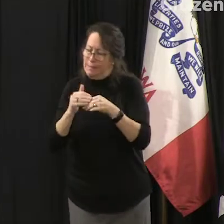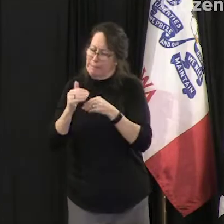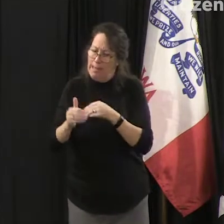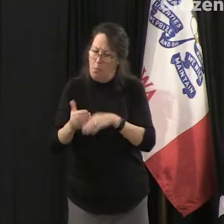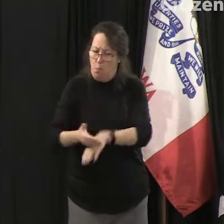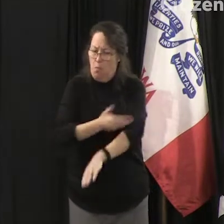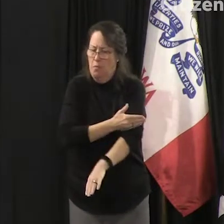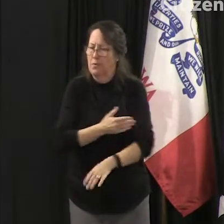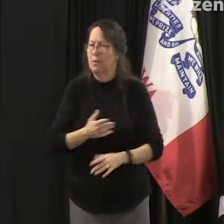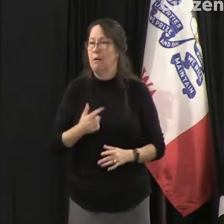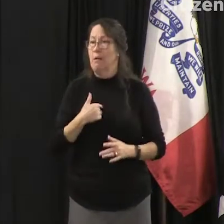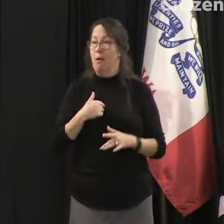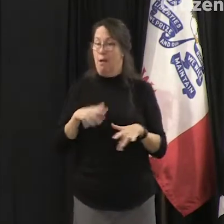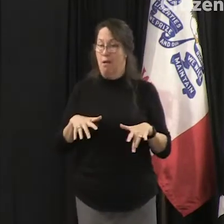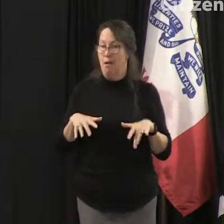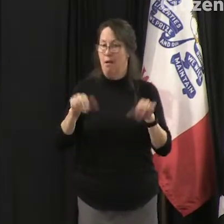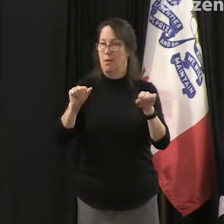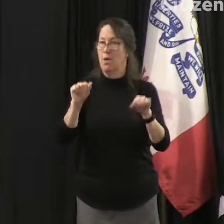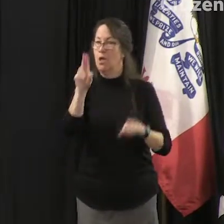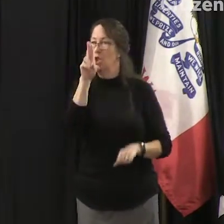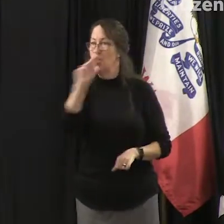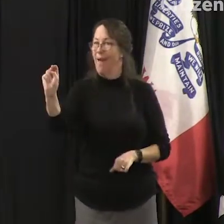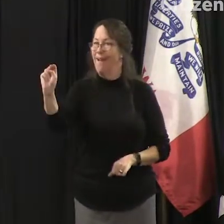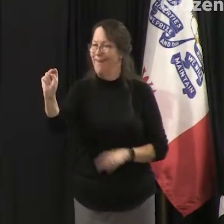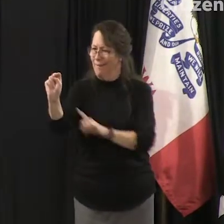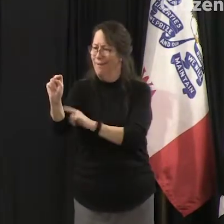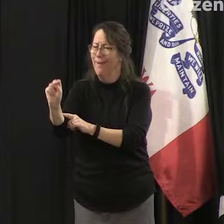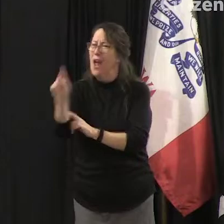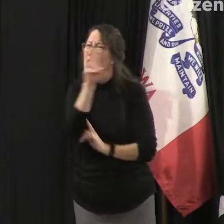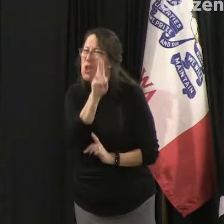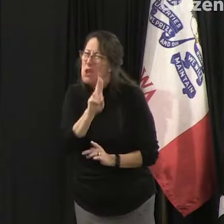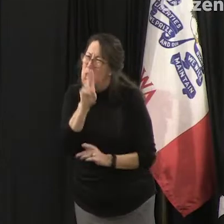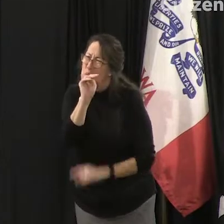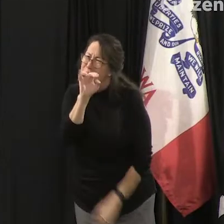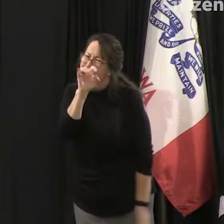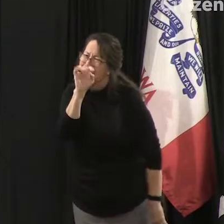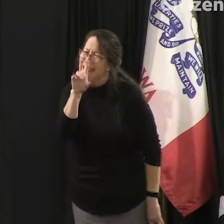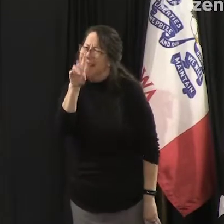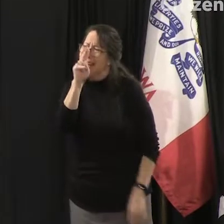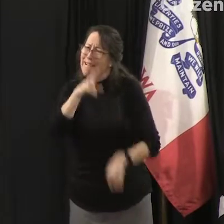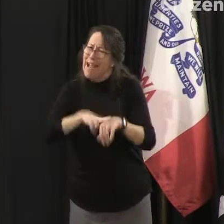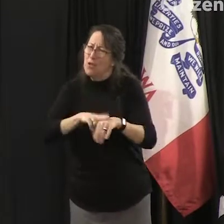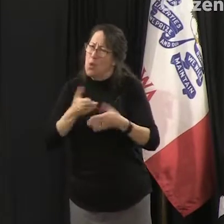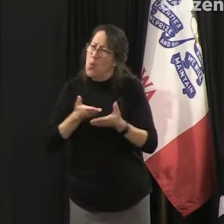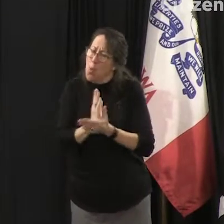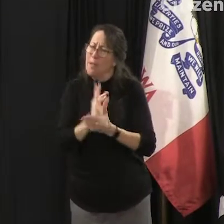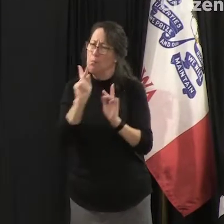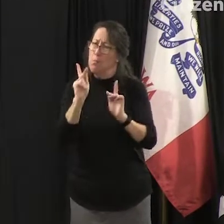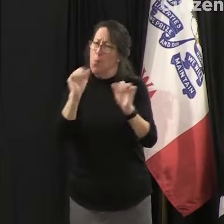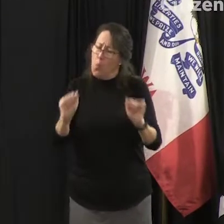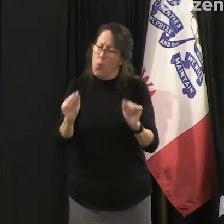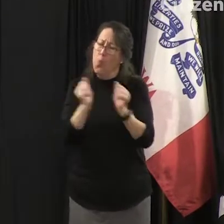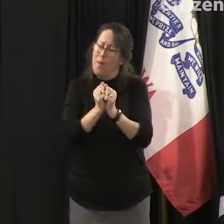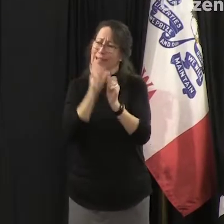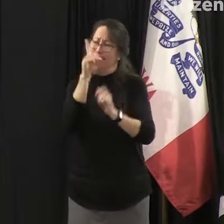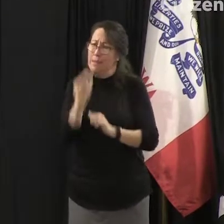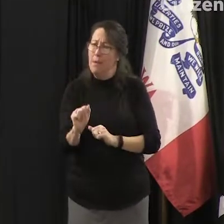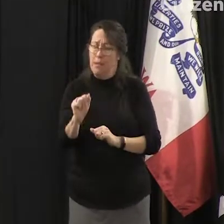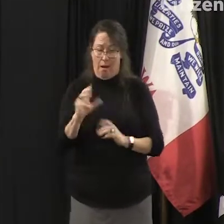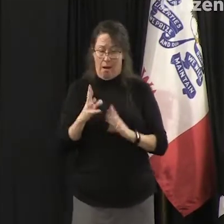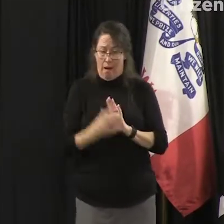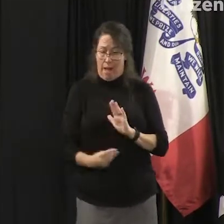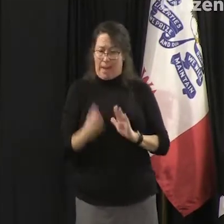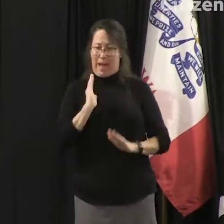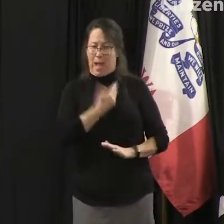might add, adoption by the United Nations on the Convention on the Rights of Persons with Disabilities, which was fashioned after